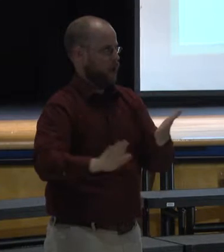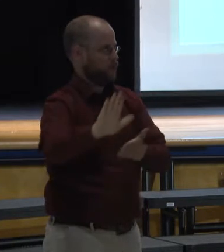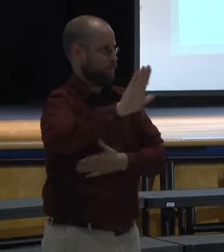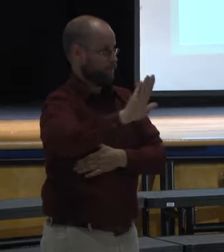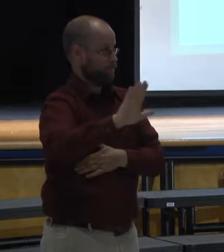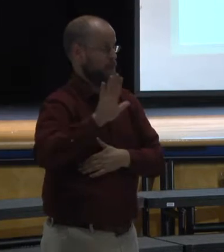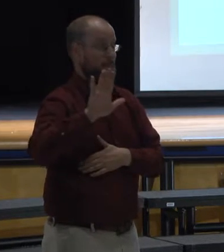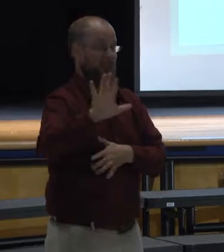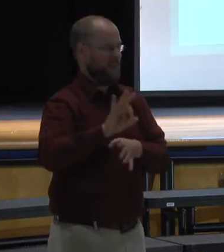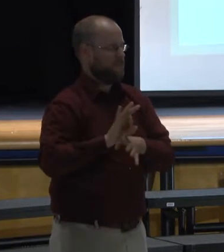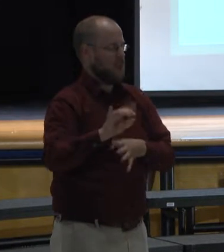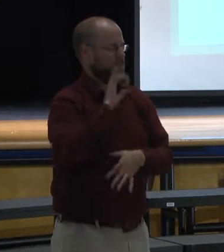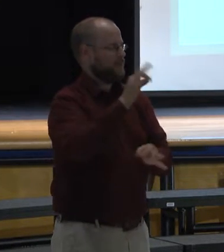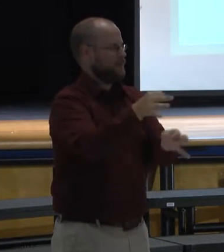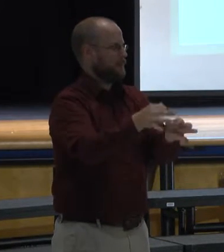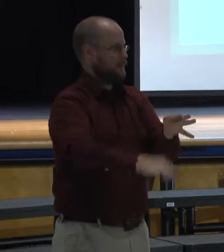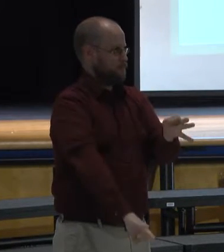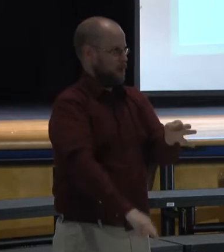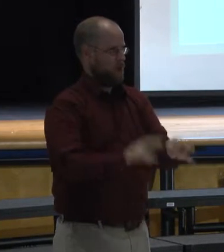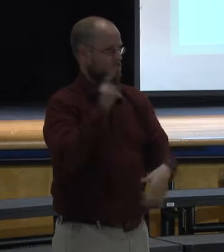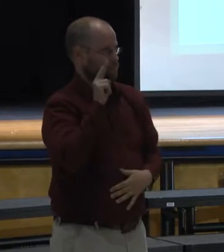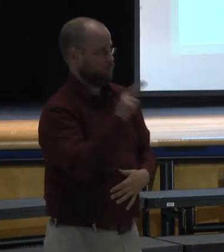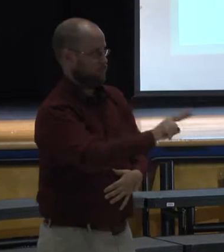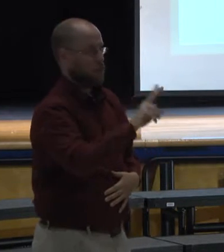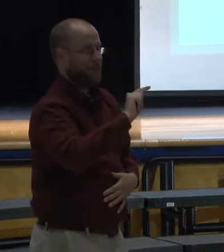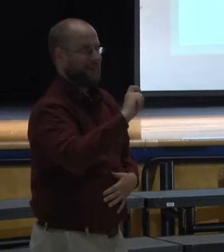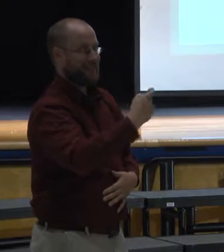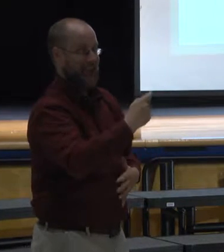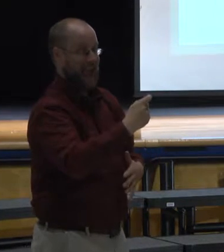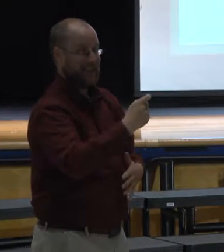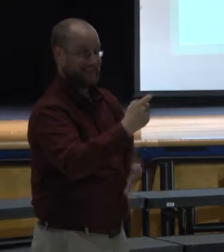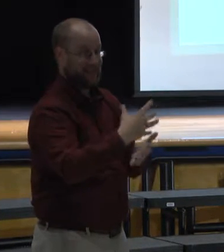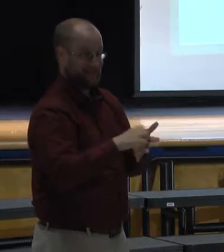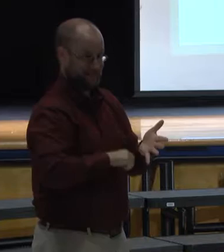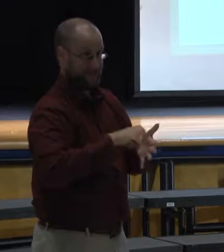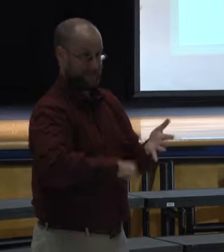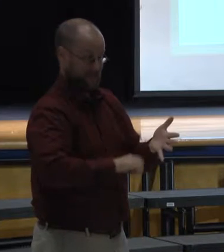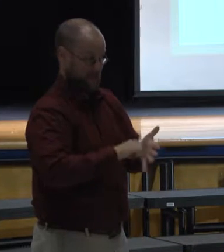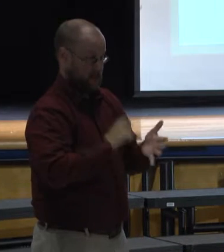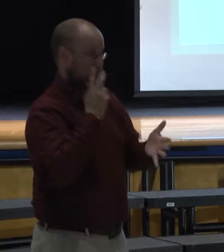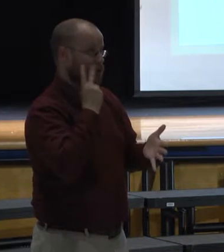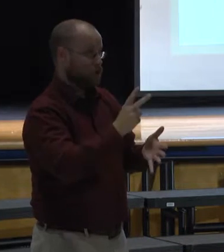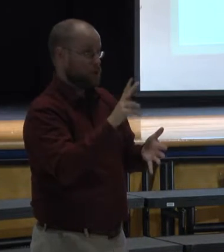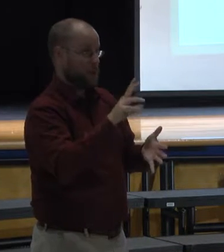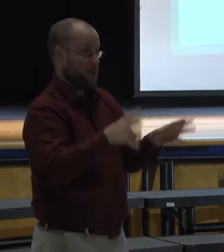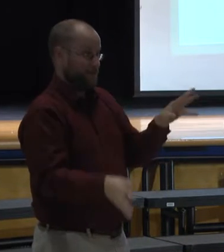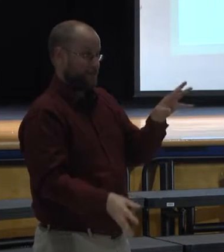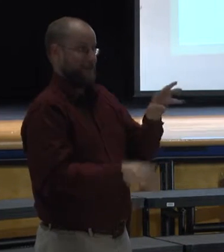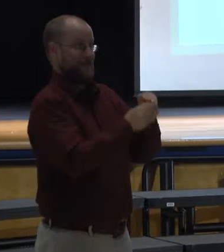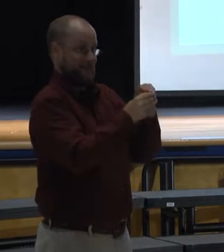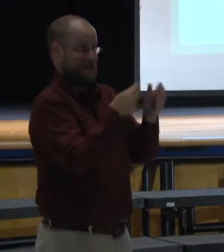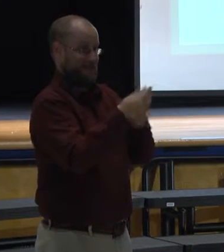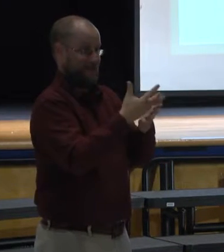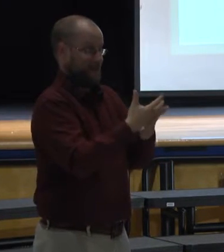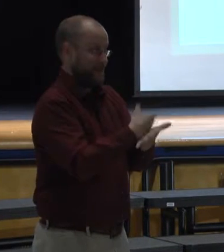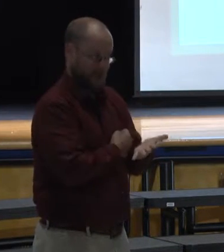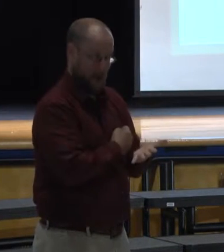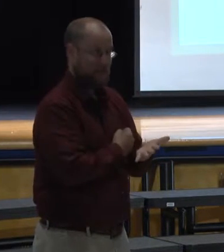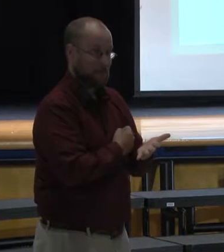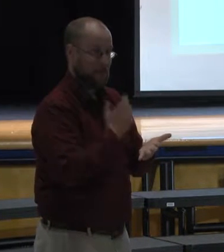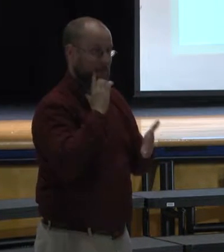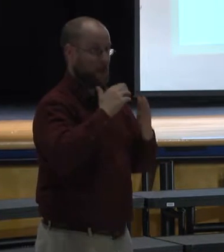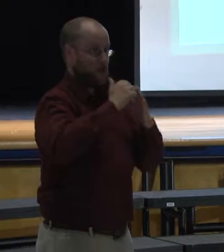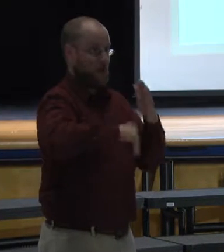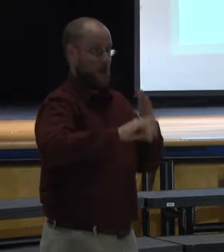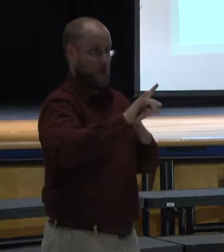at, based on your tax return, what your net taxable income was. And if it was below $80,800, you would qualify